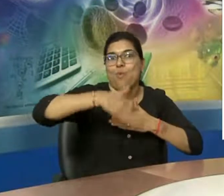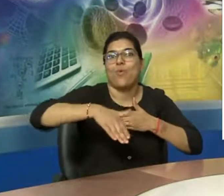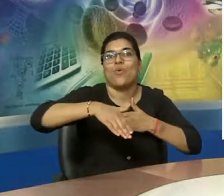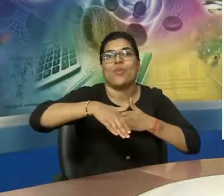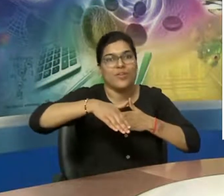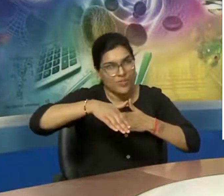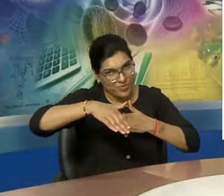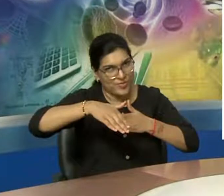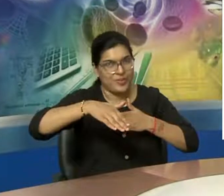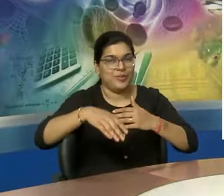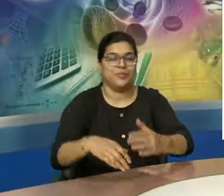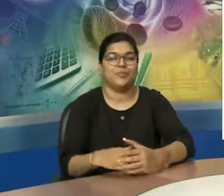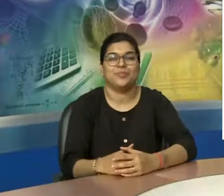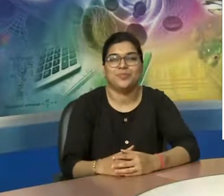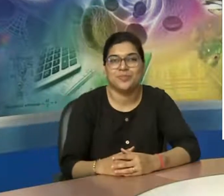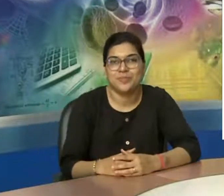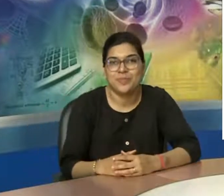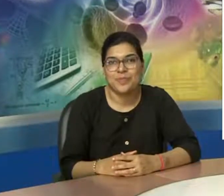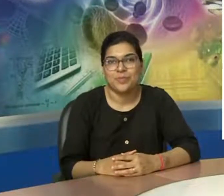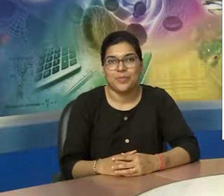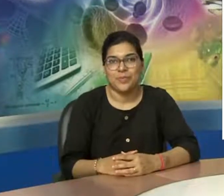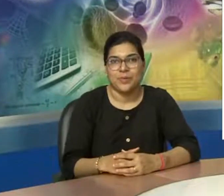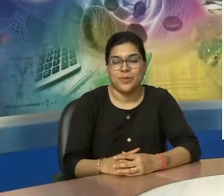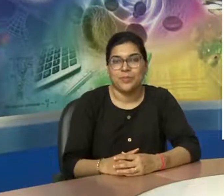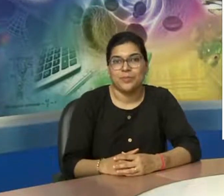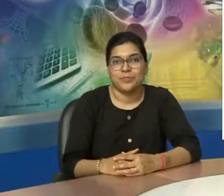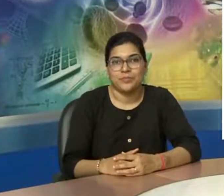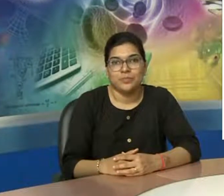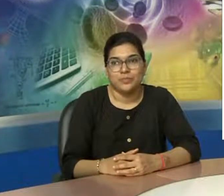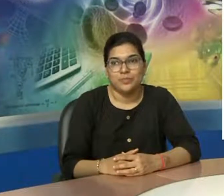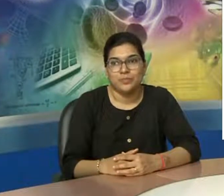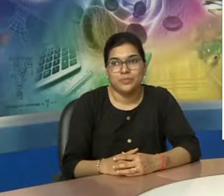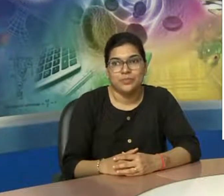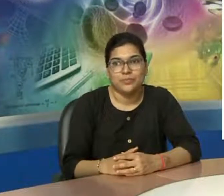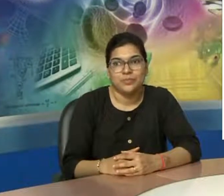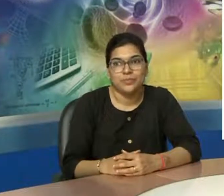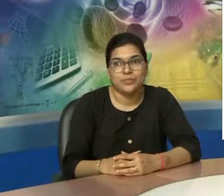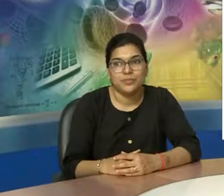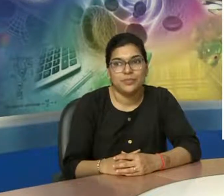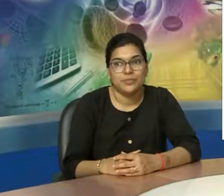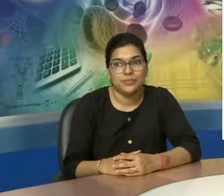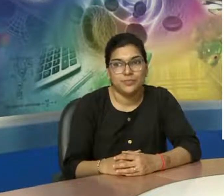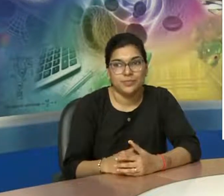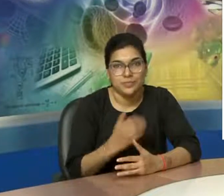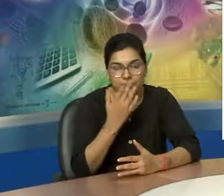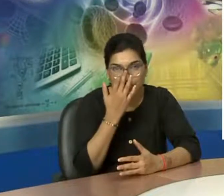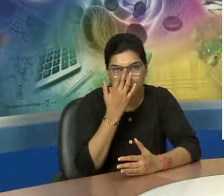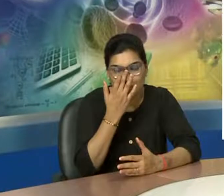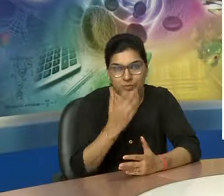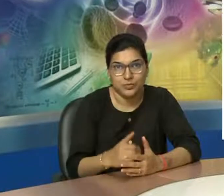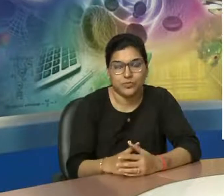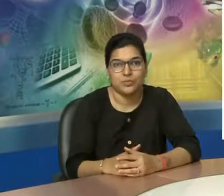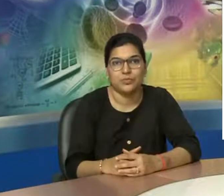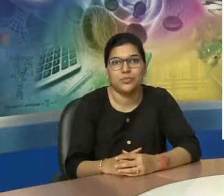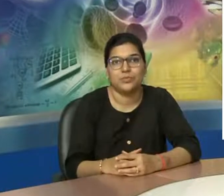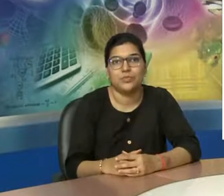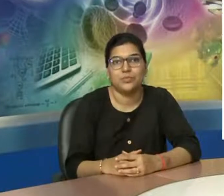but occupy the different heights, so they differ in their requirement for sunlight and nutrients.